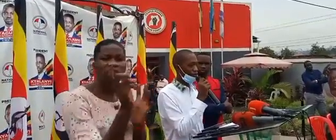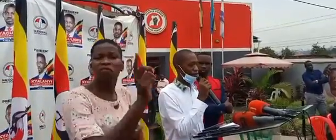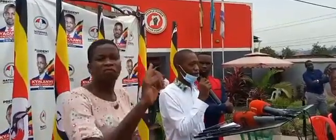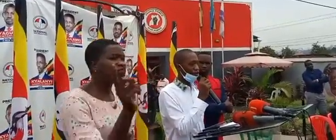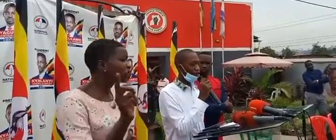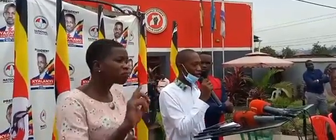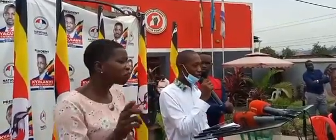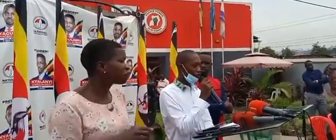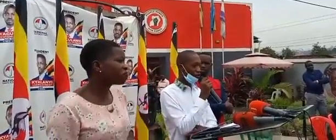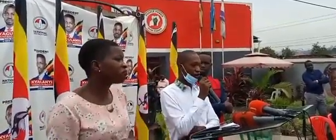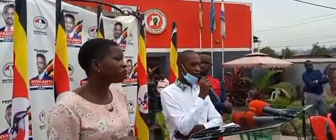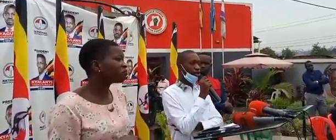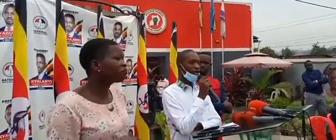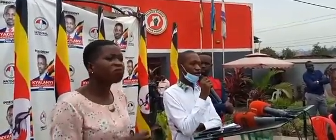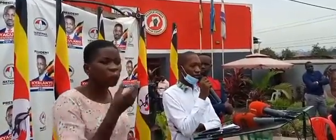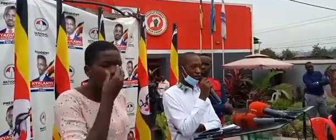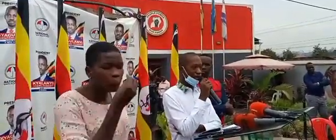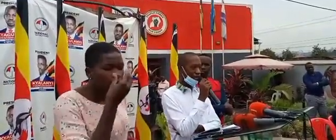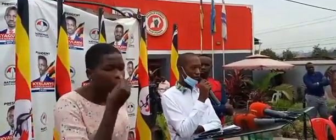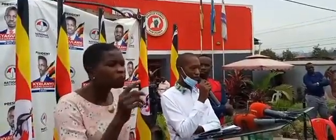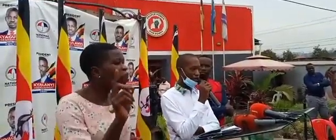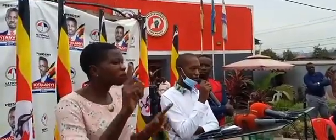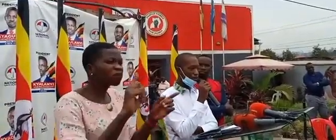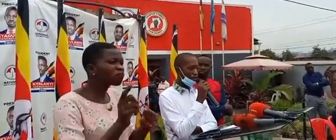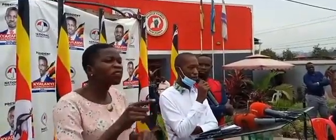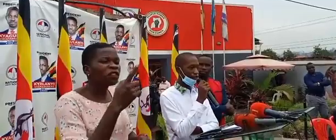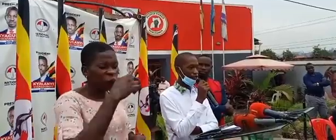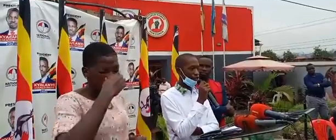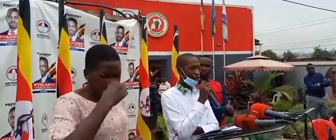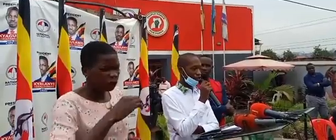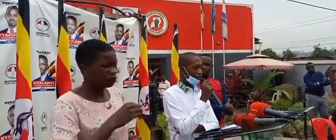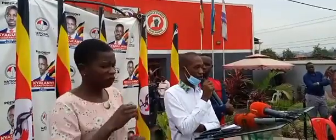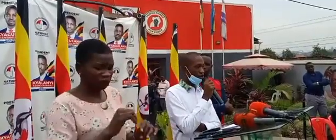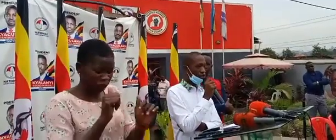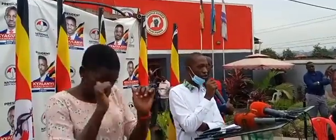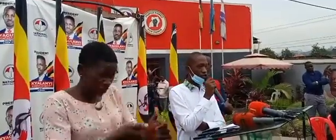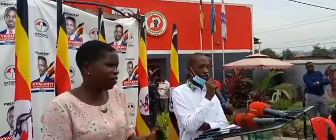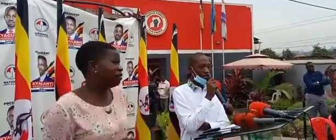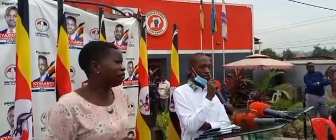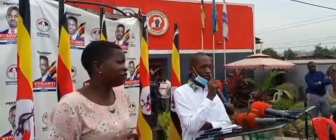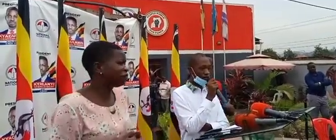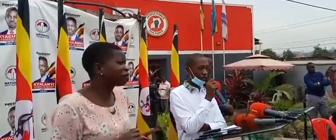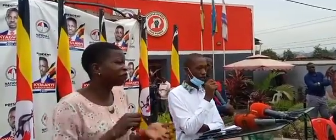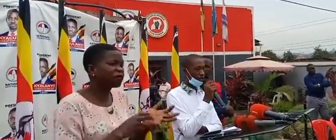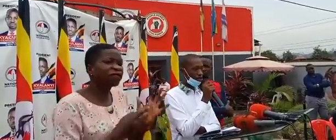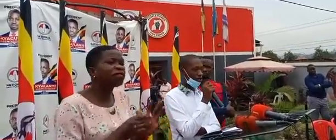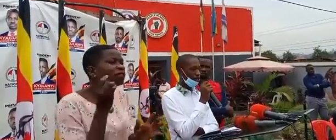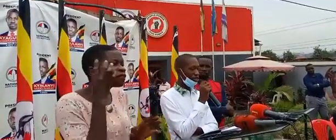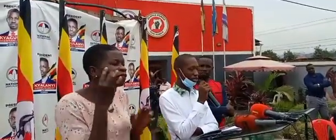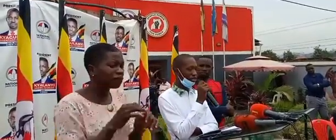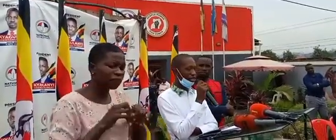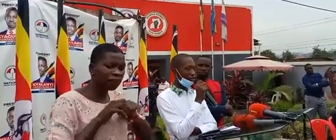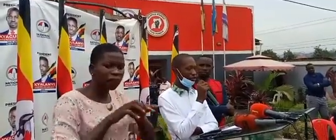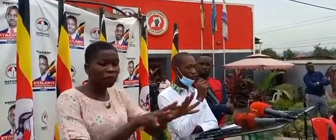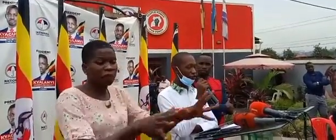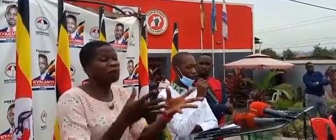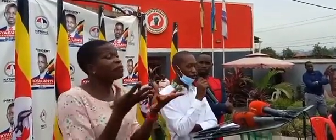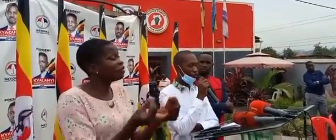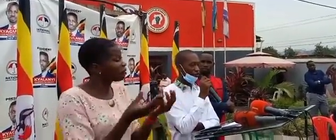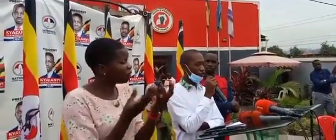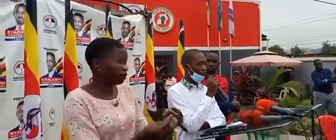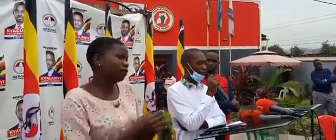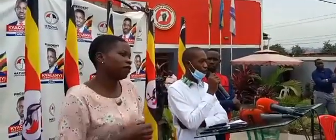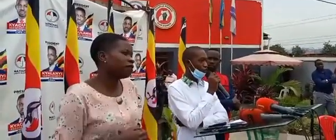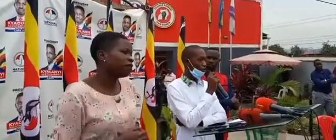tebazikiriza ogato utambala utambala tebukirizibwa so embera yokusasanya birote ekitabya nyangu nyo